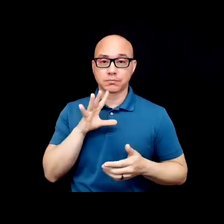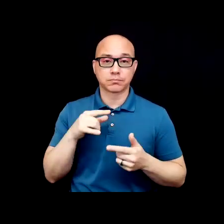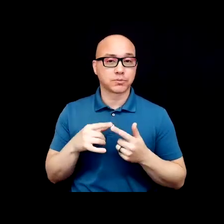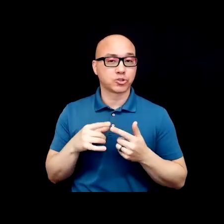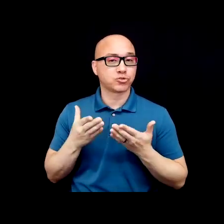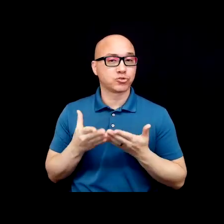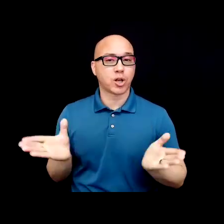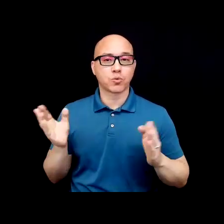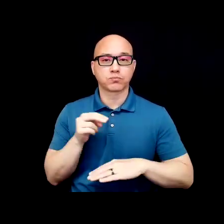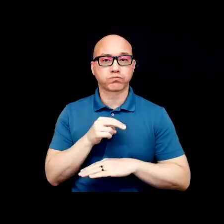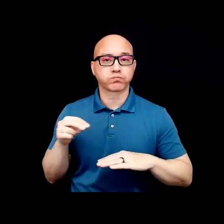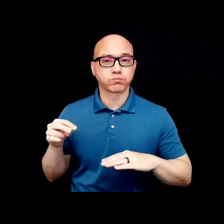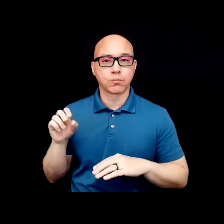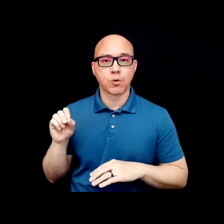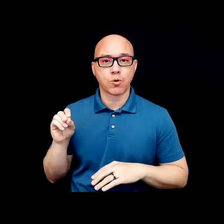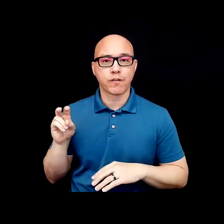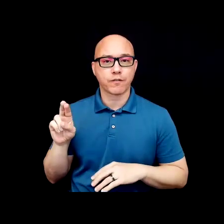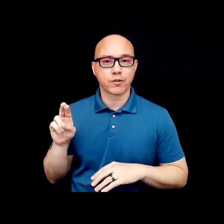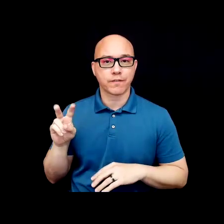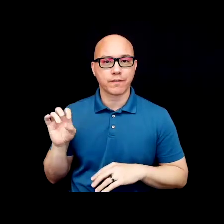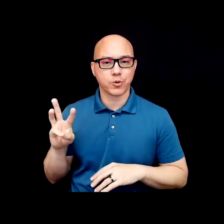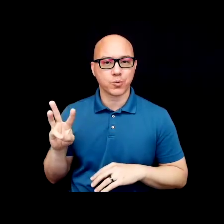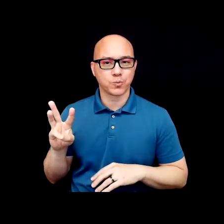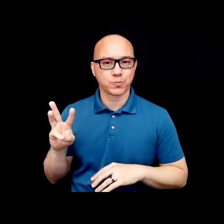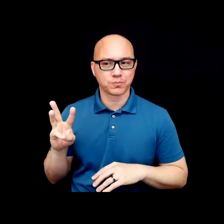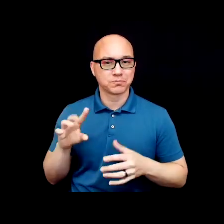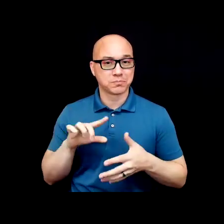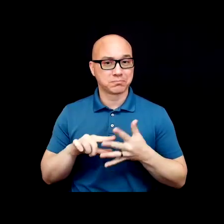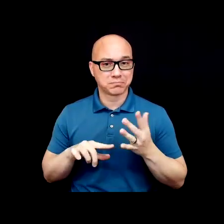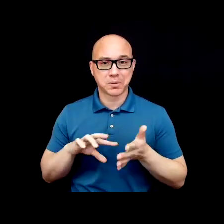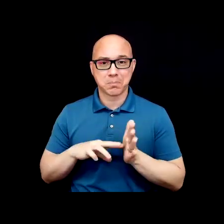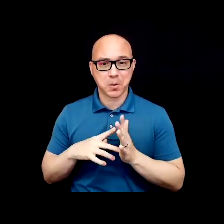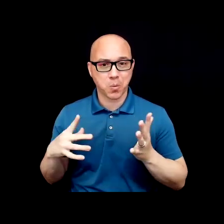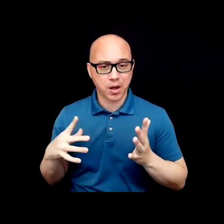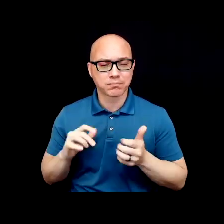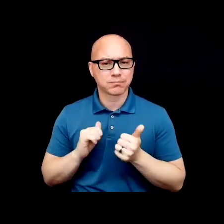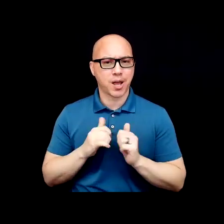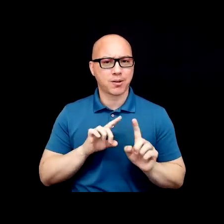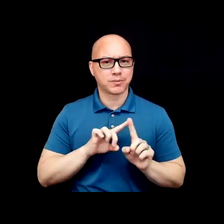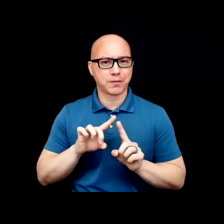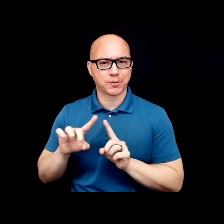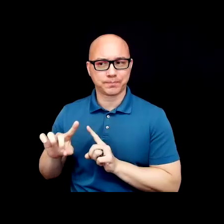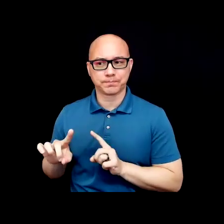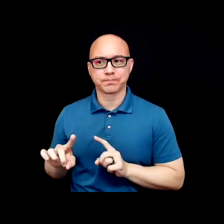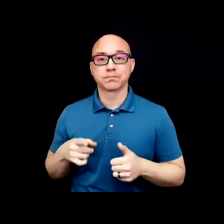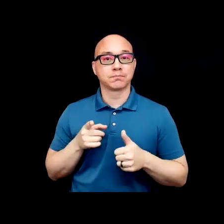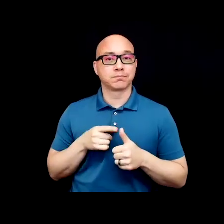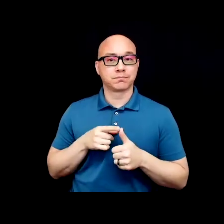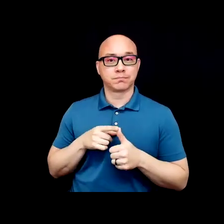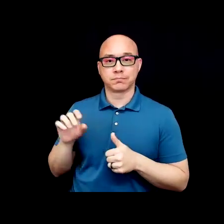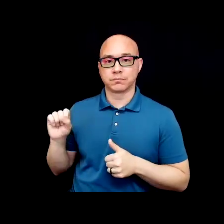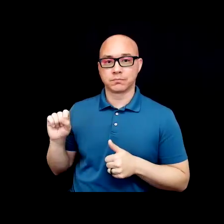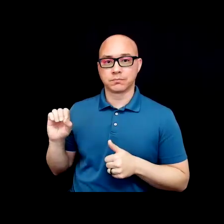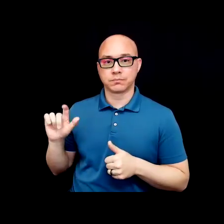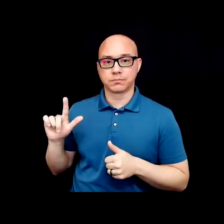business entities are and what they mean and what the differences are. So the first is a sole proprietorship.